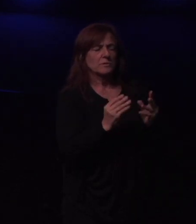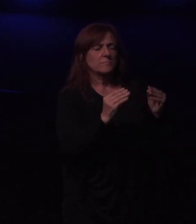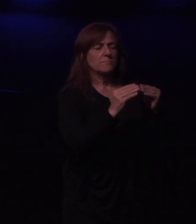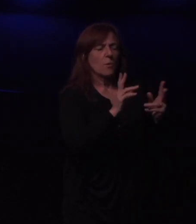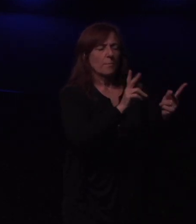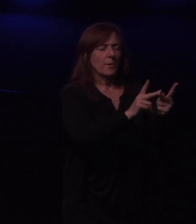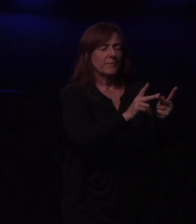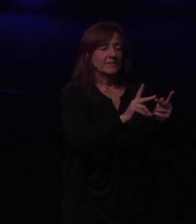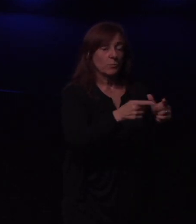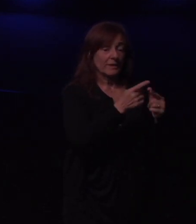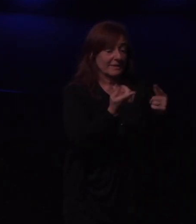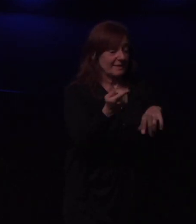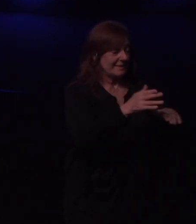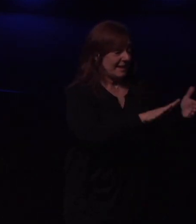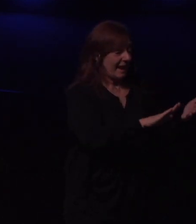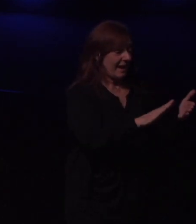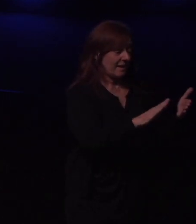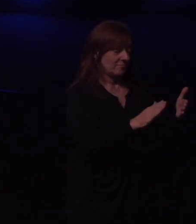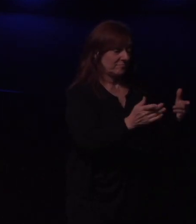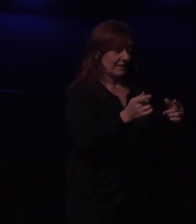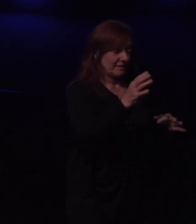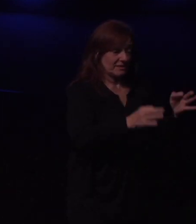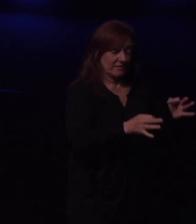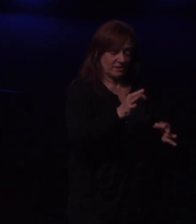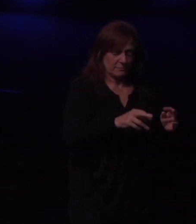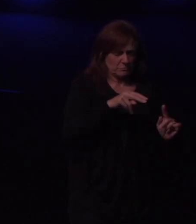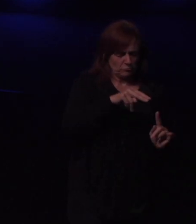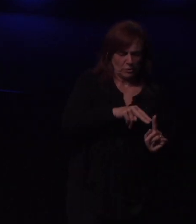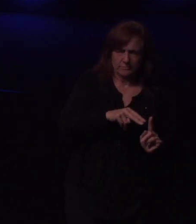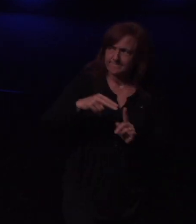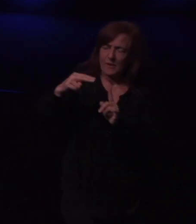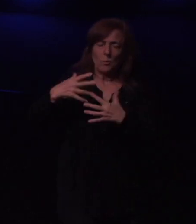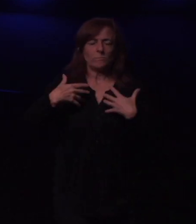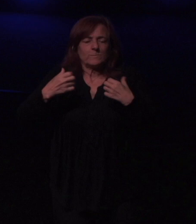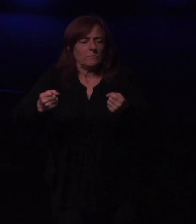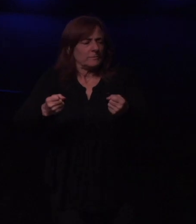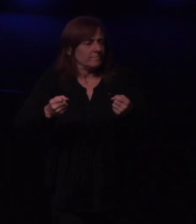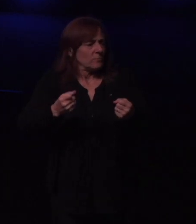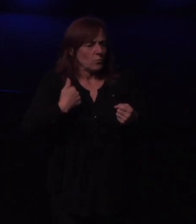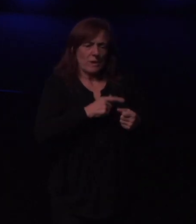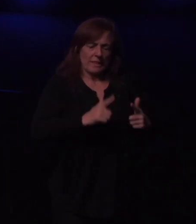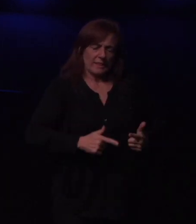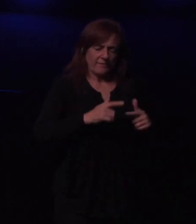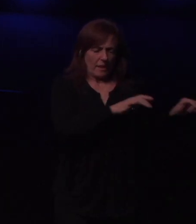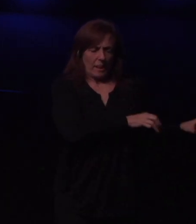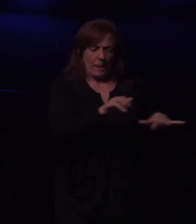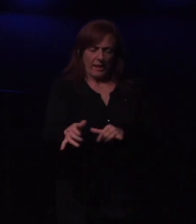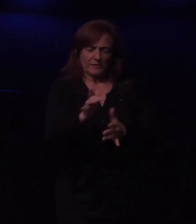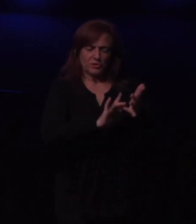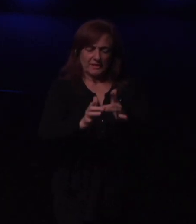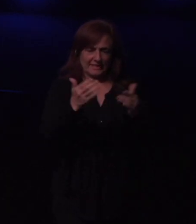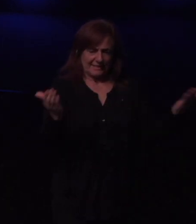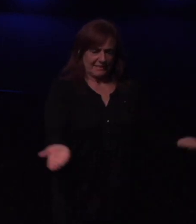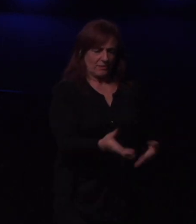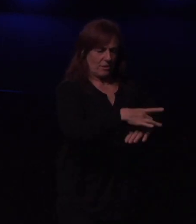on the day of judgment, but we can face him with confidence because we live like Jesus here in this